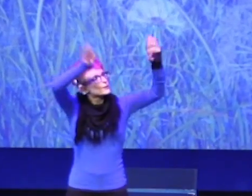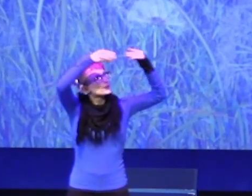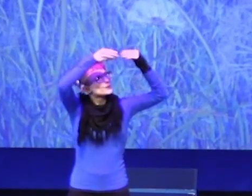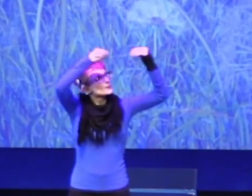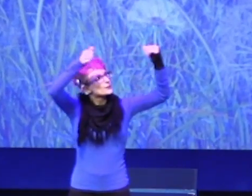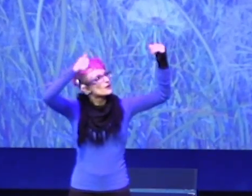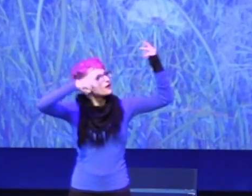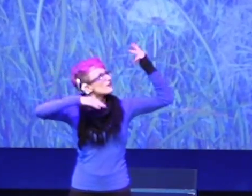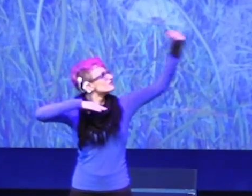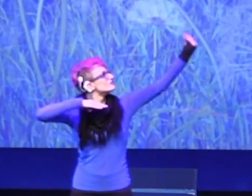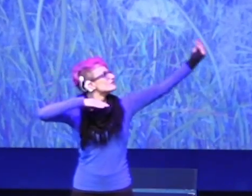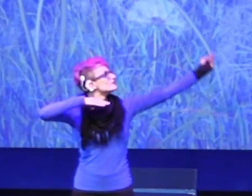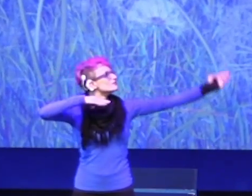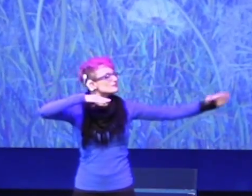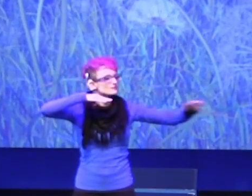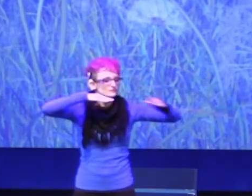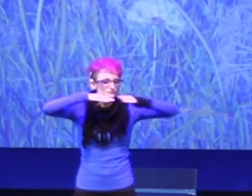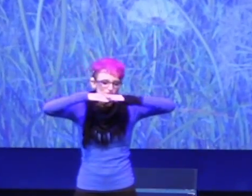The rain comes down.